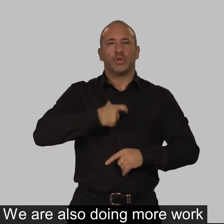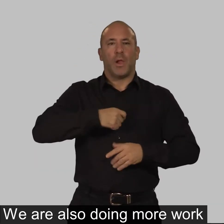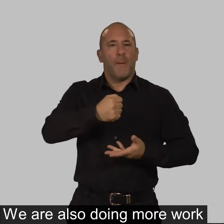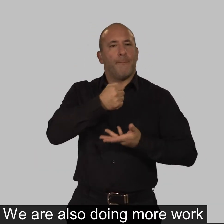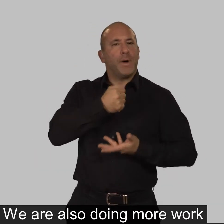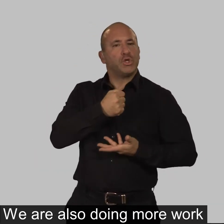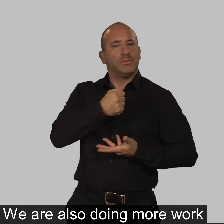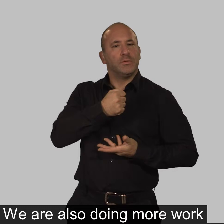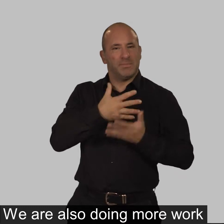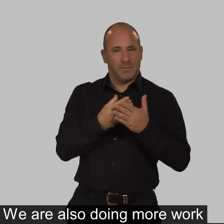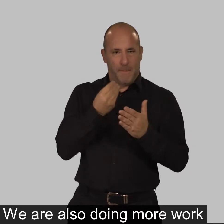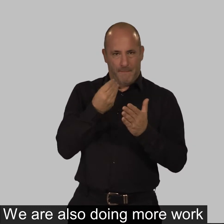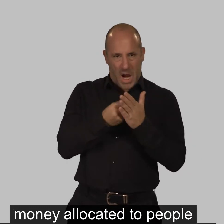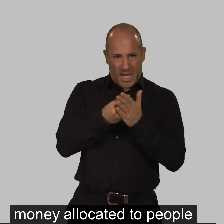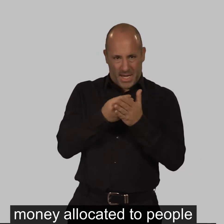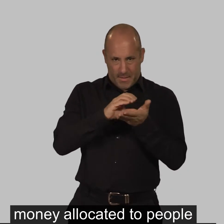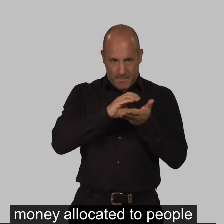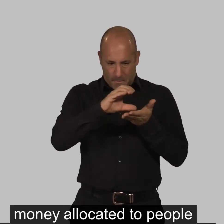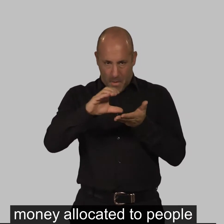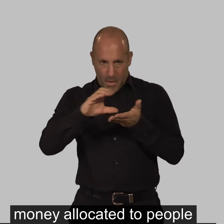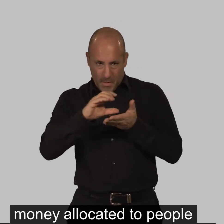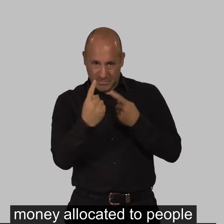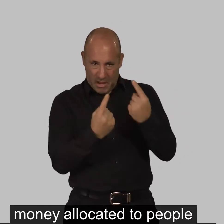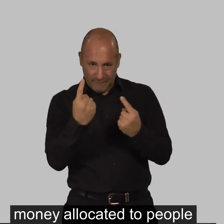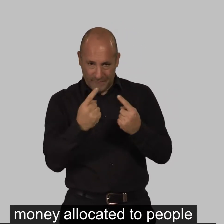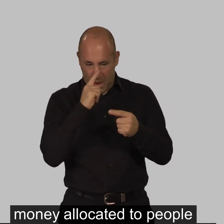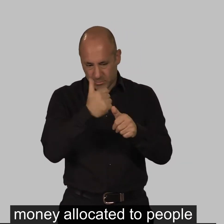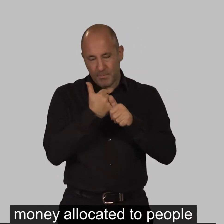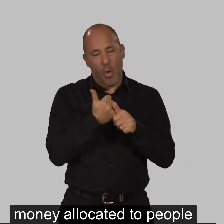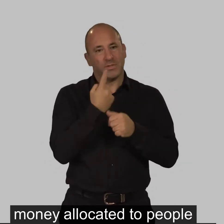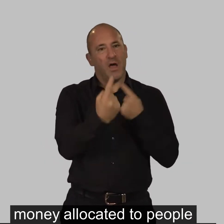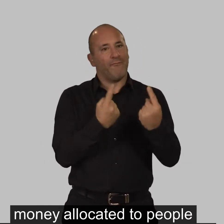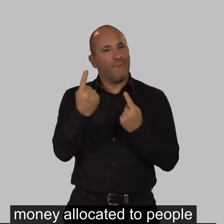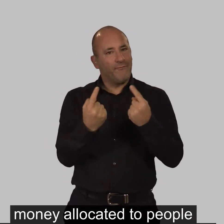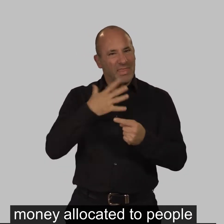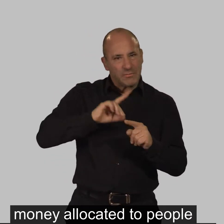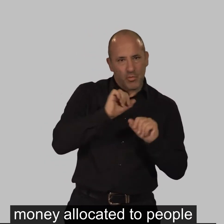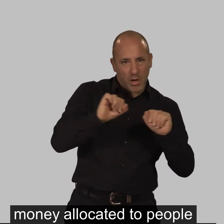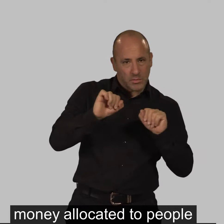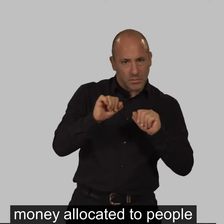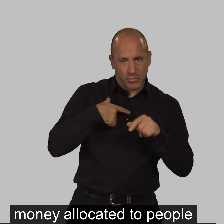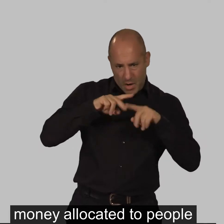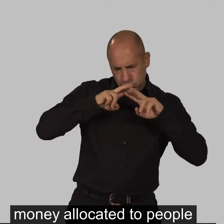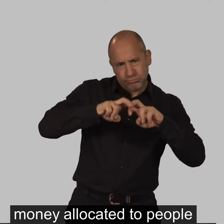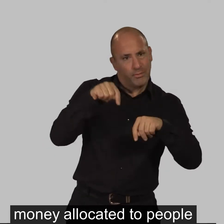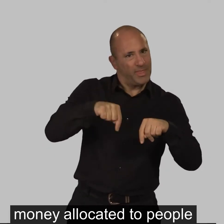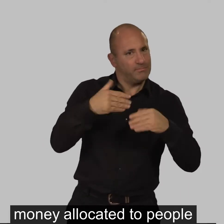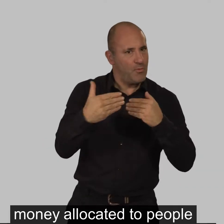work on the idea of personal budgets. Money allocated to people so they can support